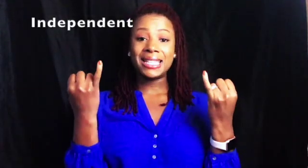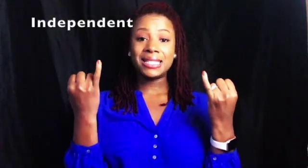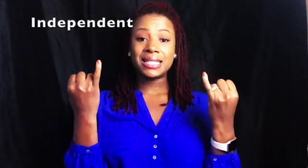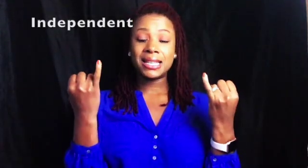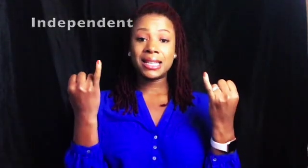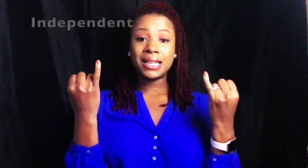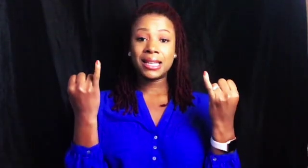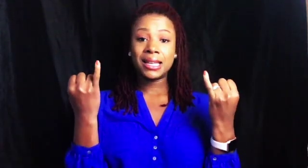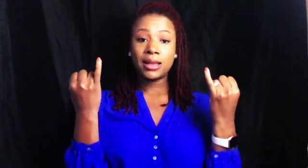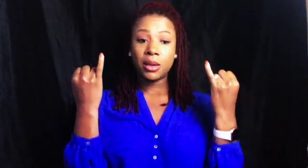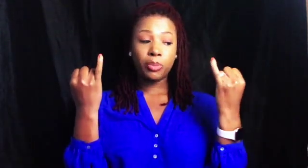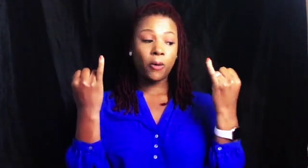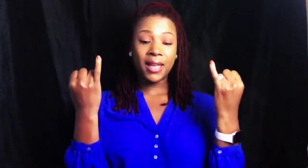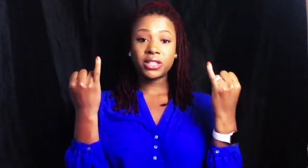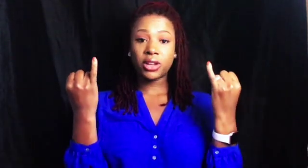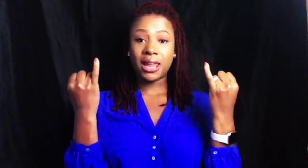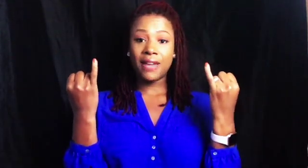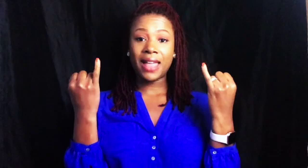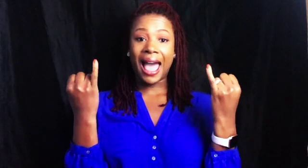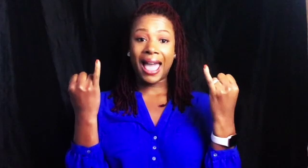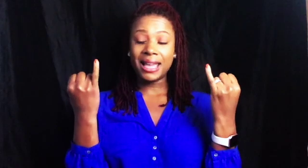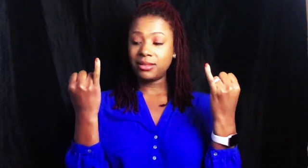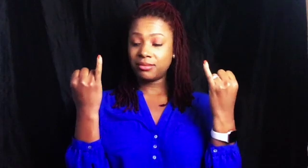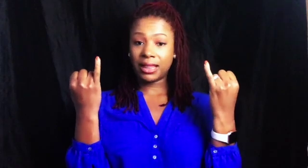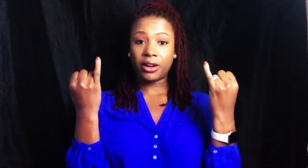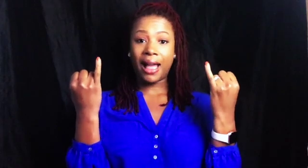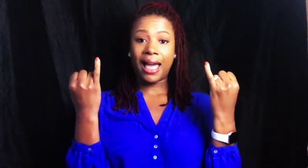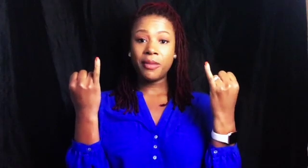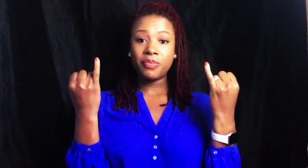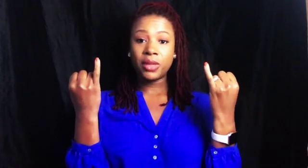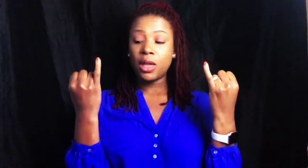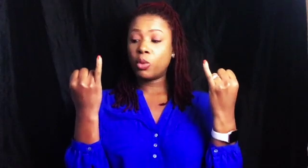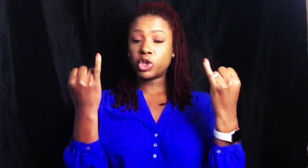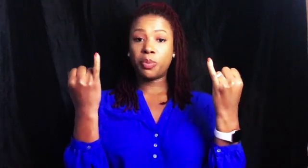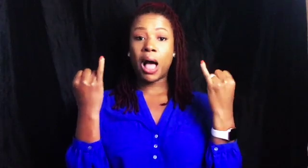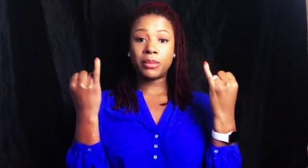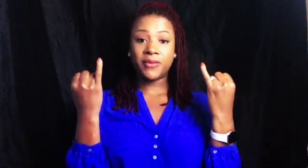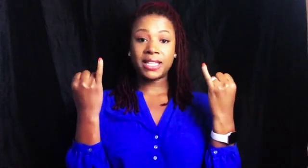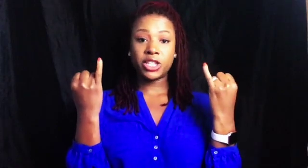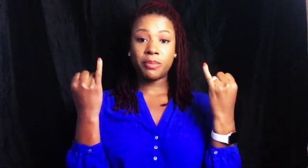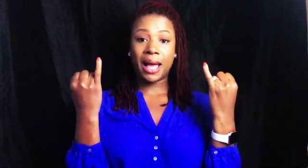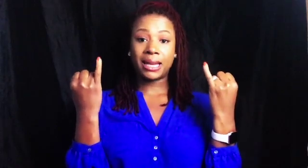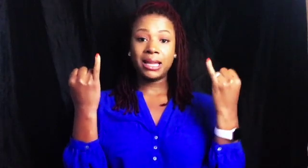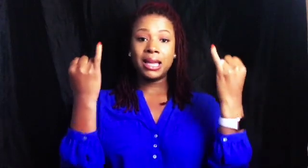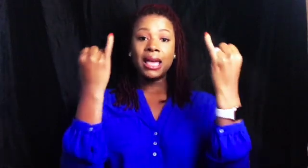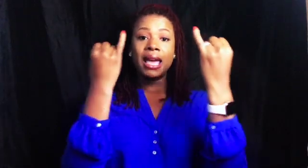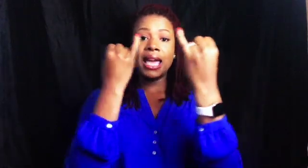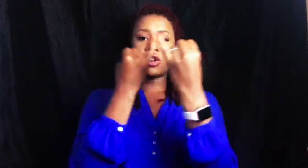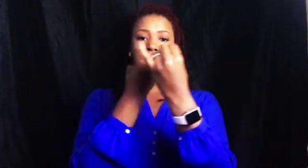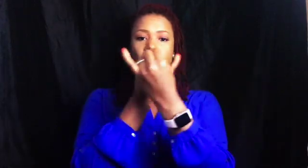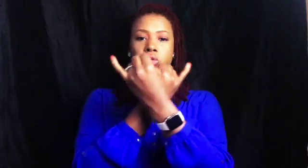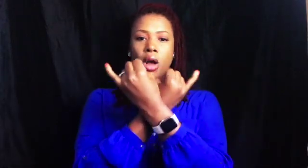hands. Both hands are going to have the I, letter I, with your palms facing your body, and you're going to cross